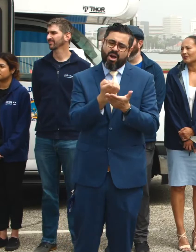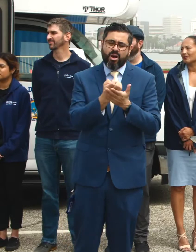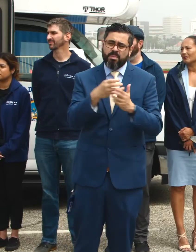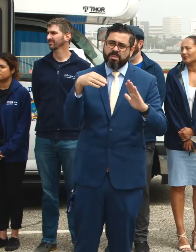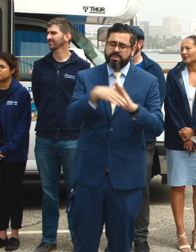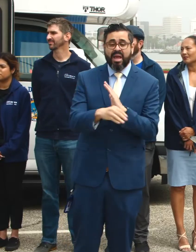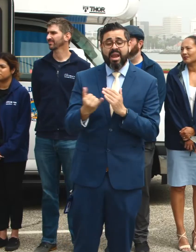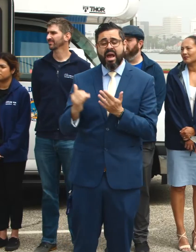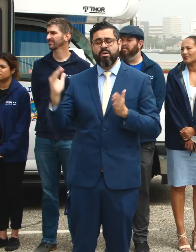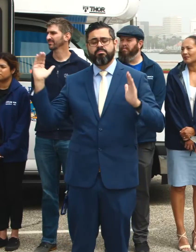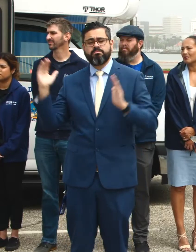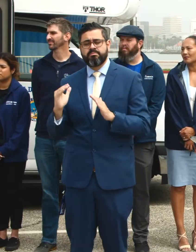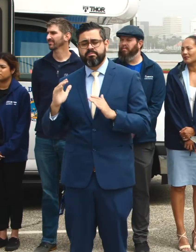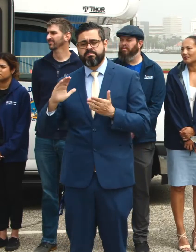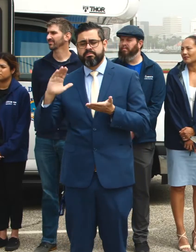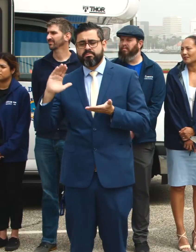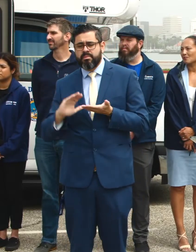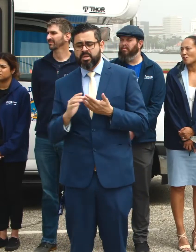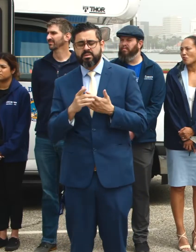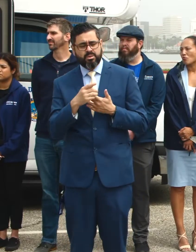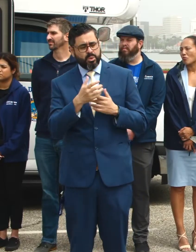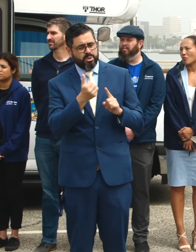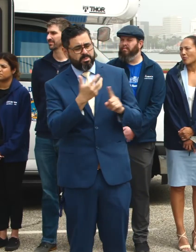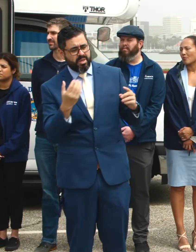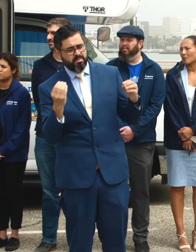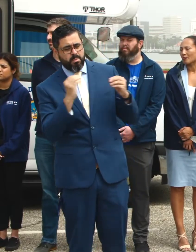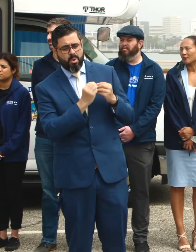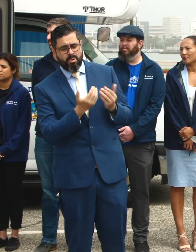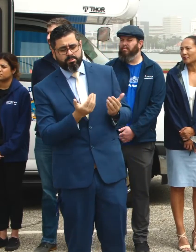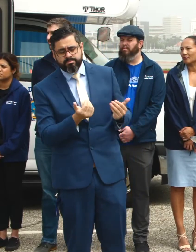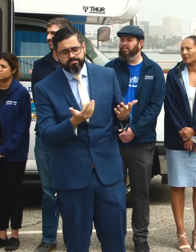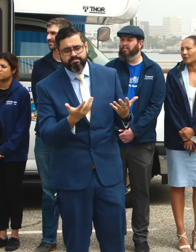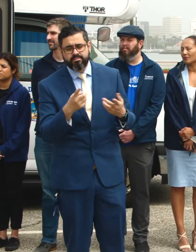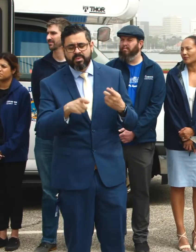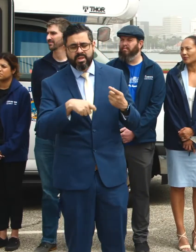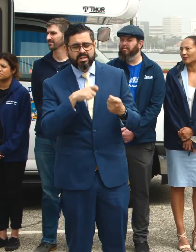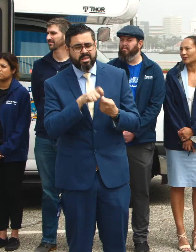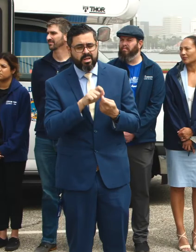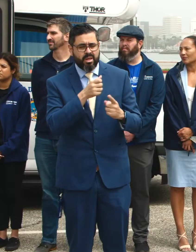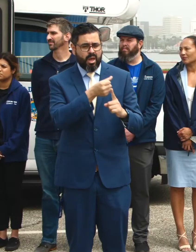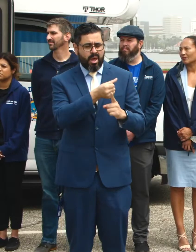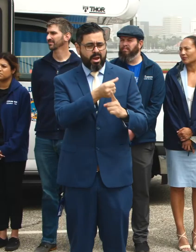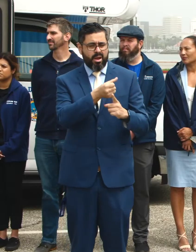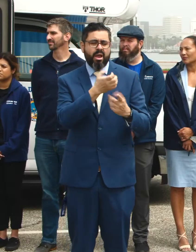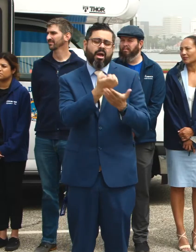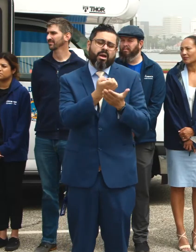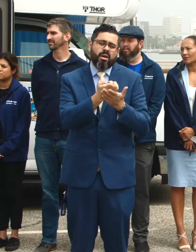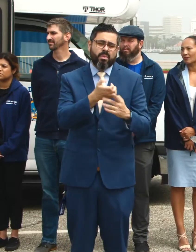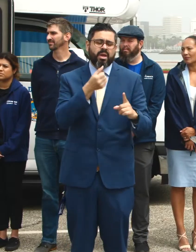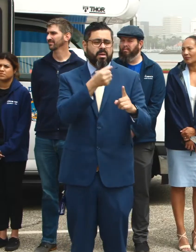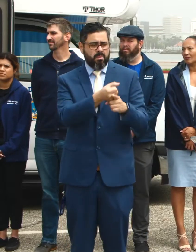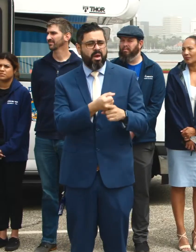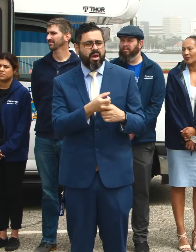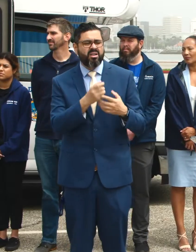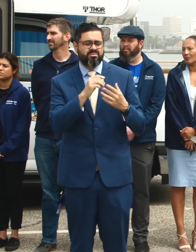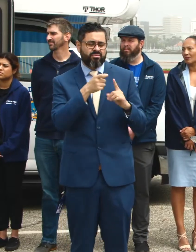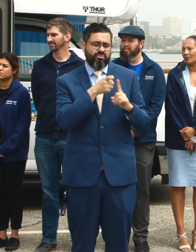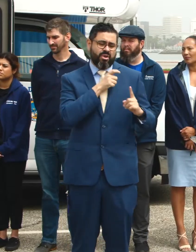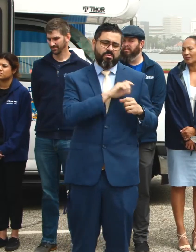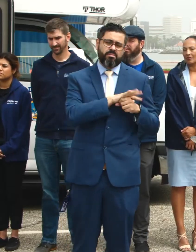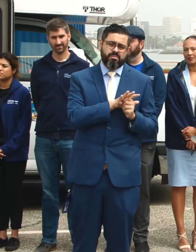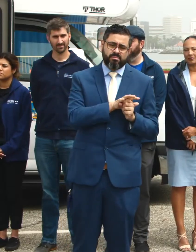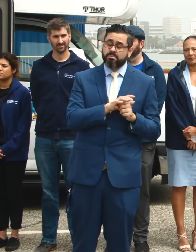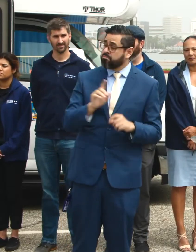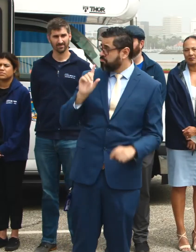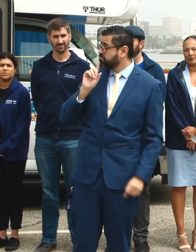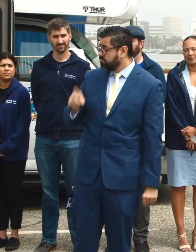of that this year. Can you talk a little bit more about that and whether the economic impacts are still impacting the homeless population in Long Beach and how that's happening?